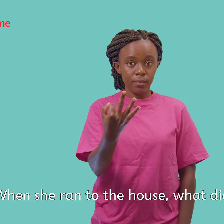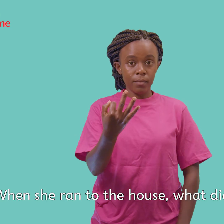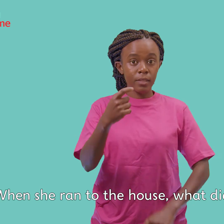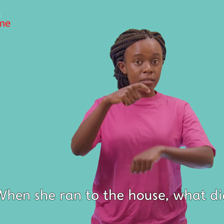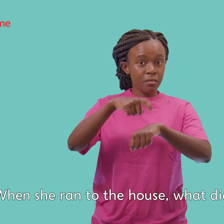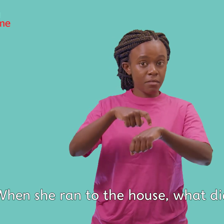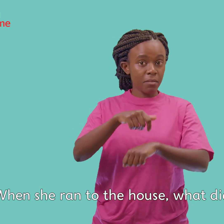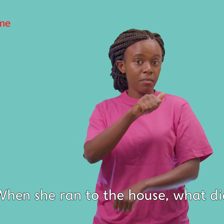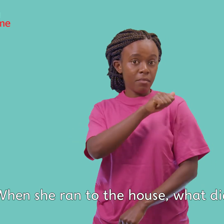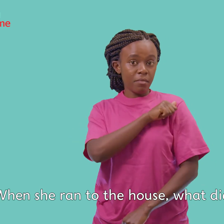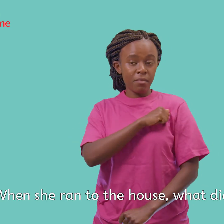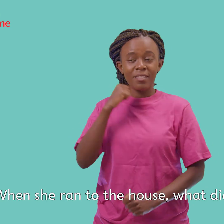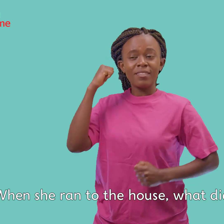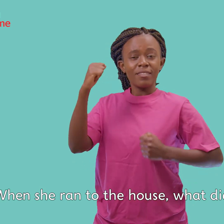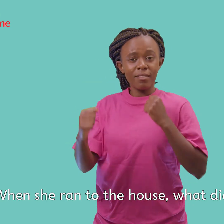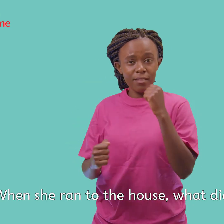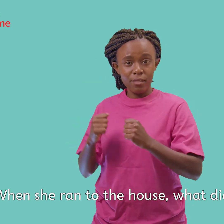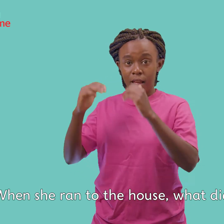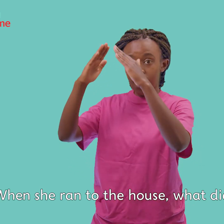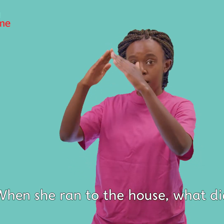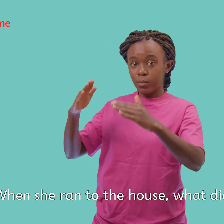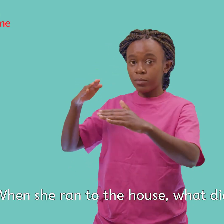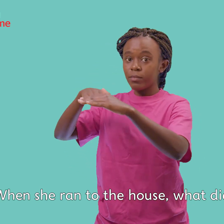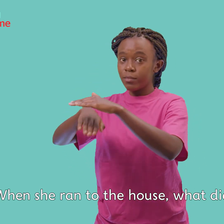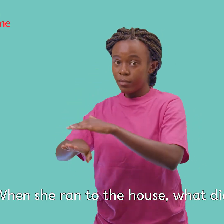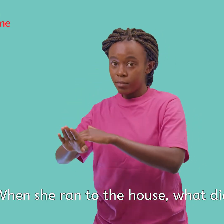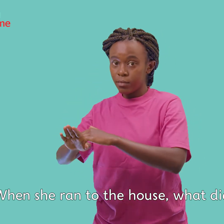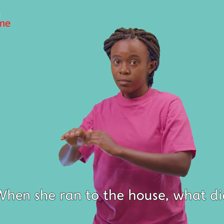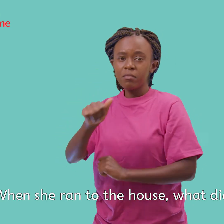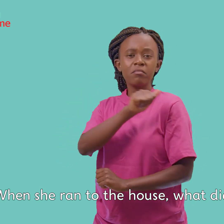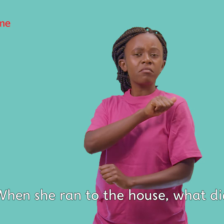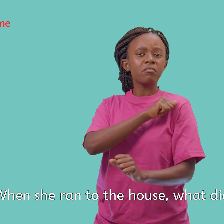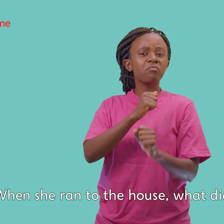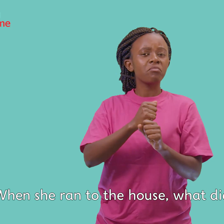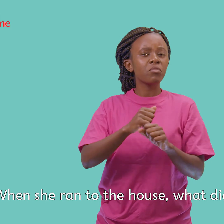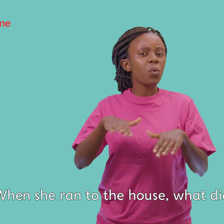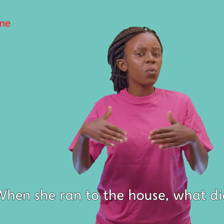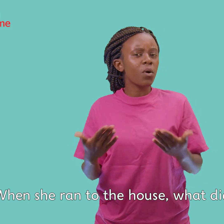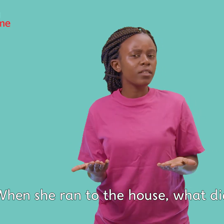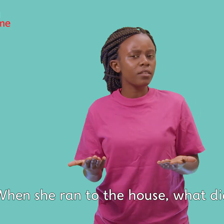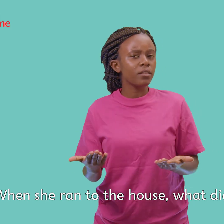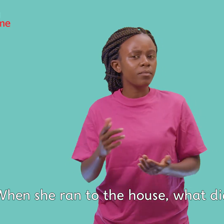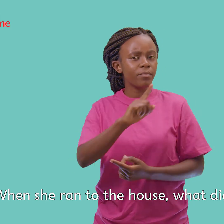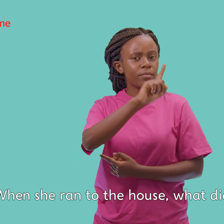Number 3. When she ran to the house, what did Atieno do?